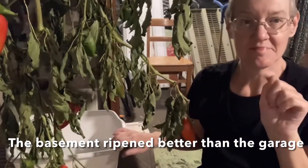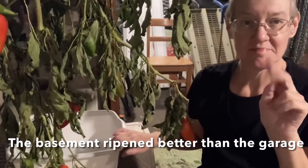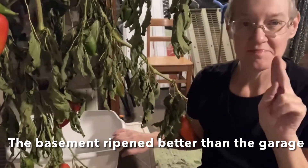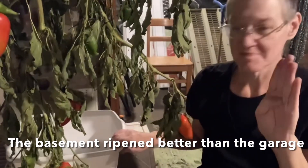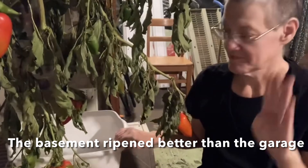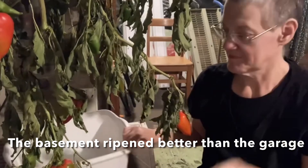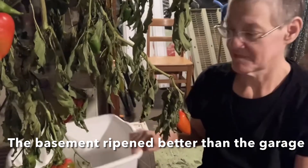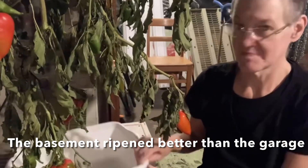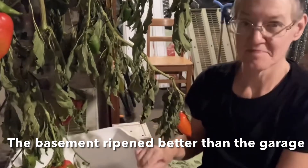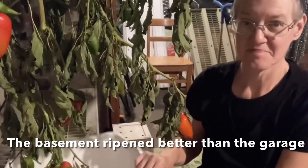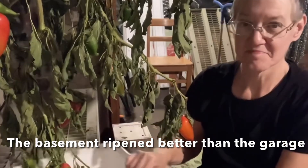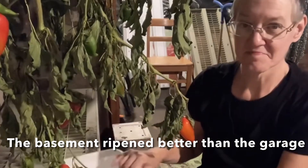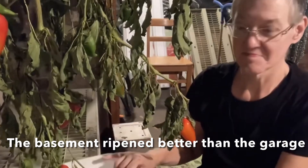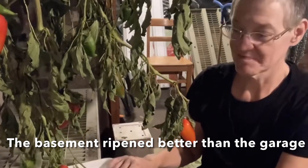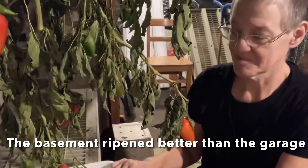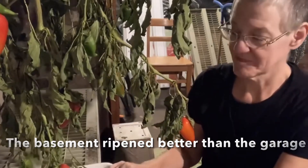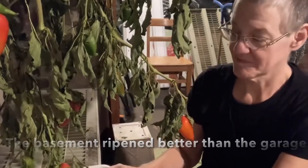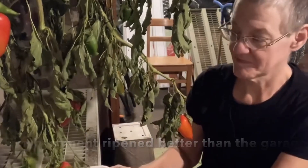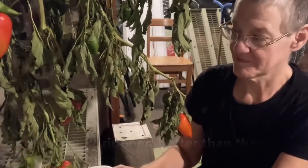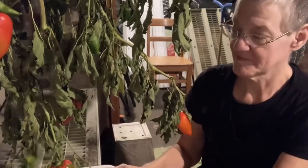So I found this tub we can use.